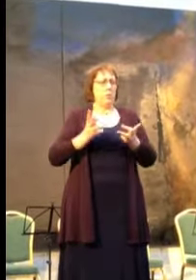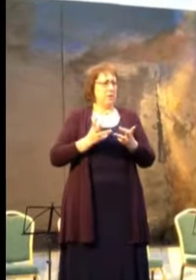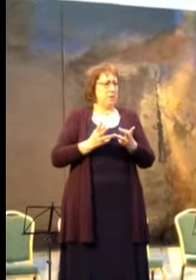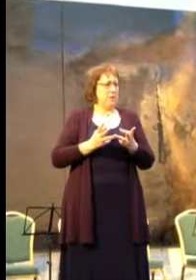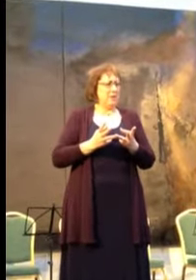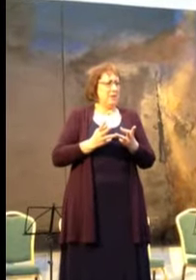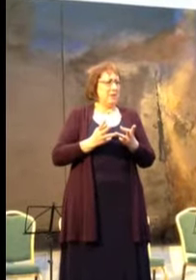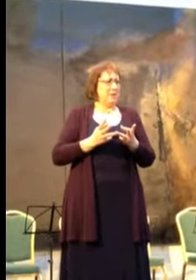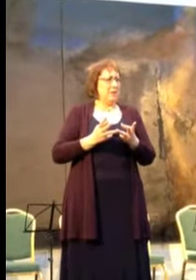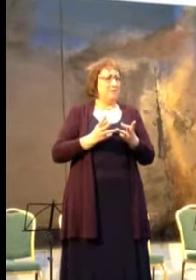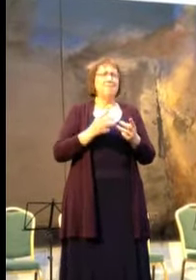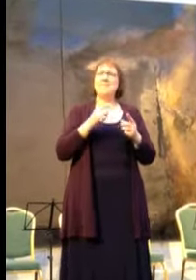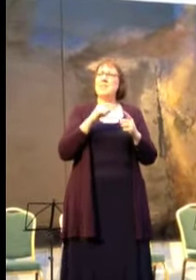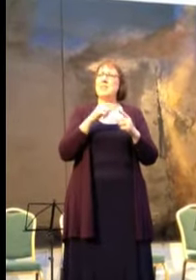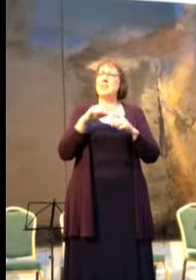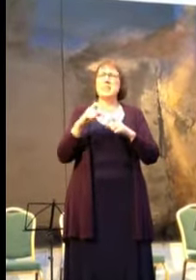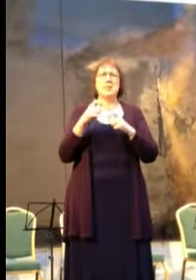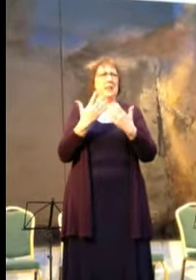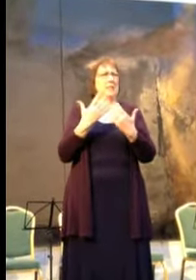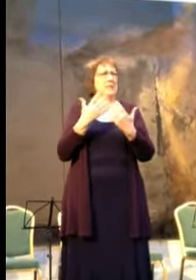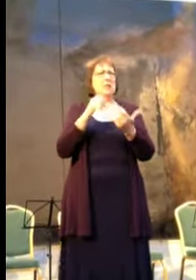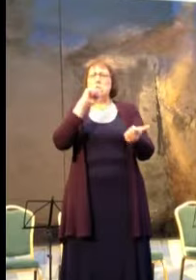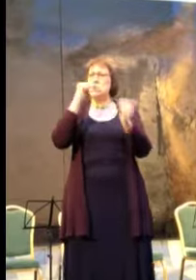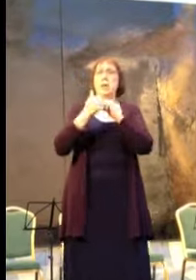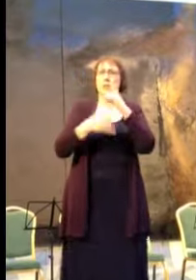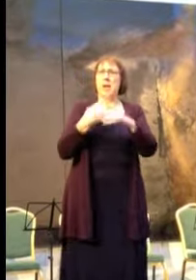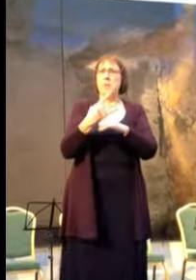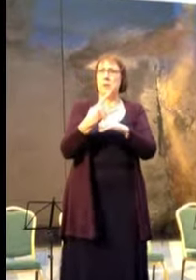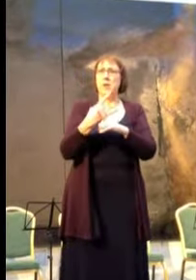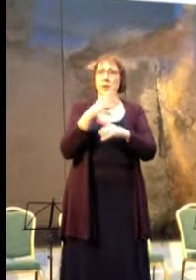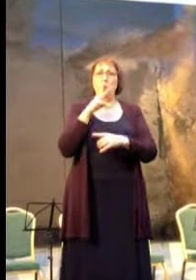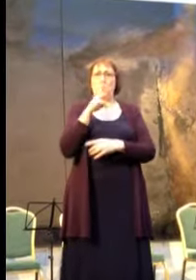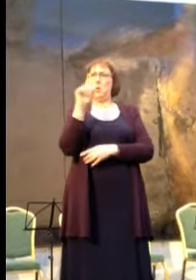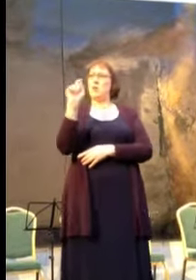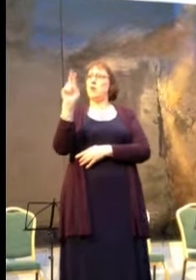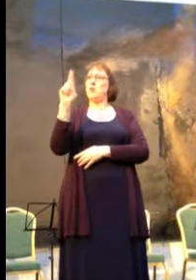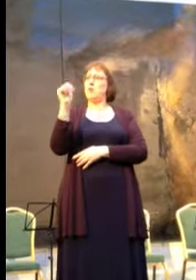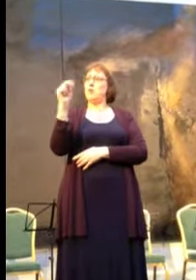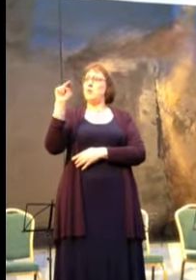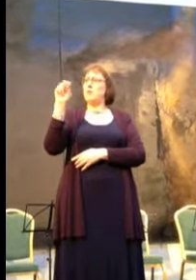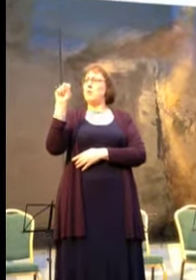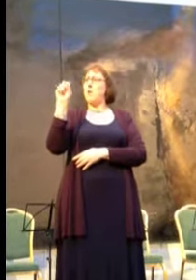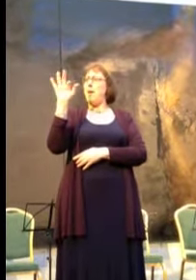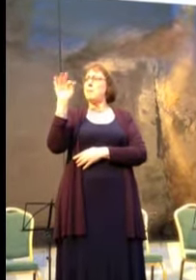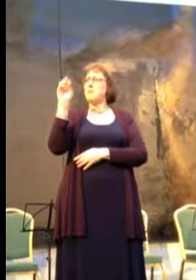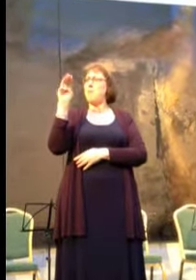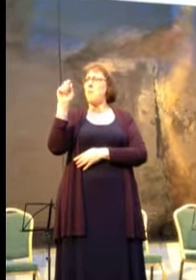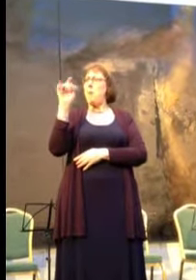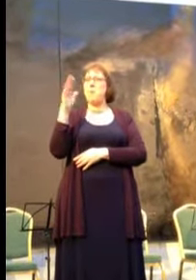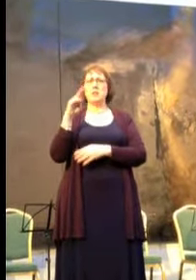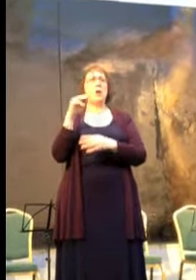is how much yet needs to be transformed. The word transformation is an incredibly important word, and it is on